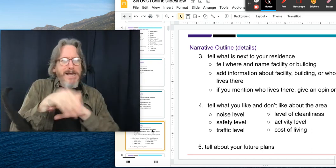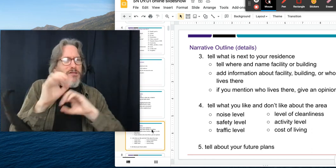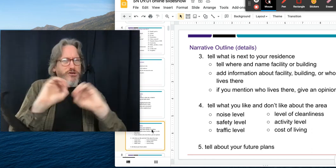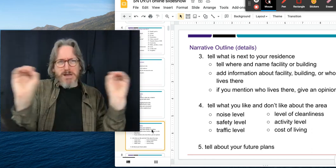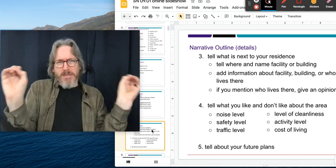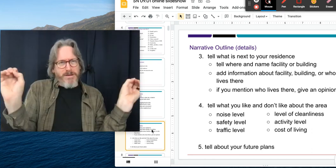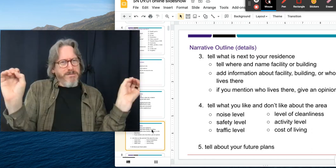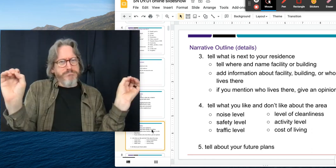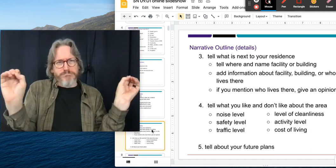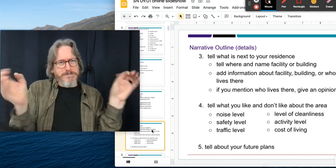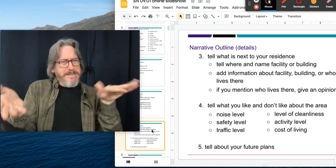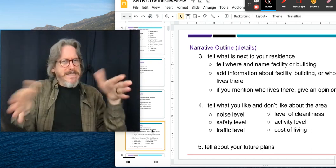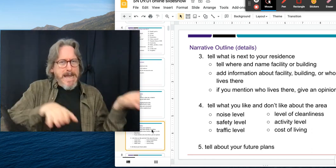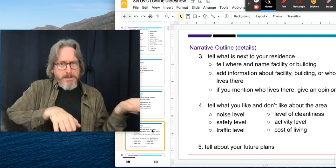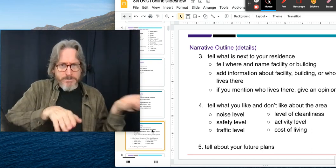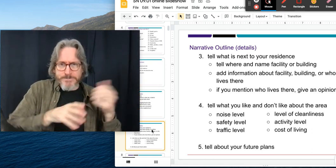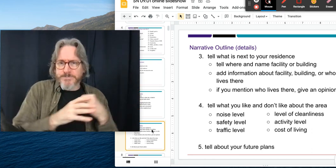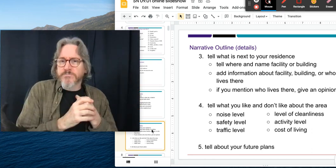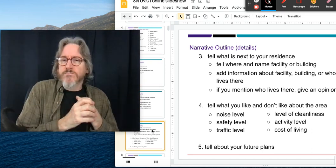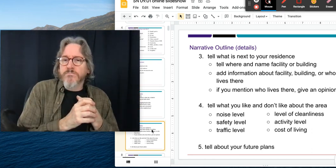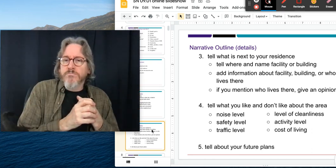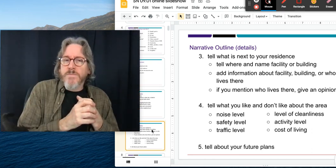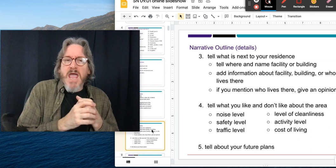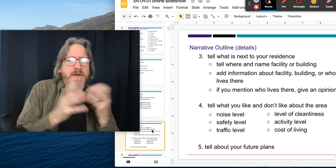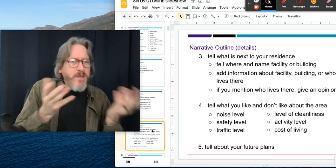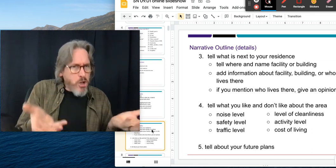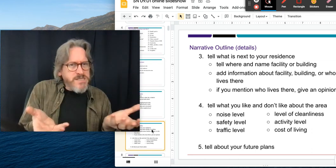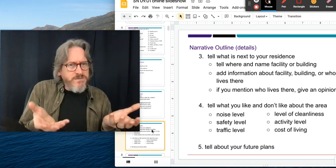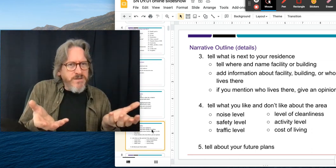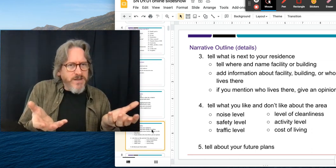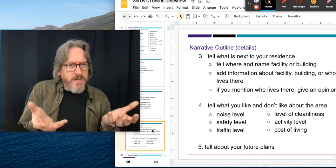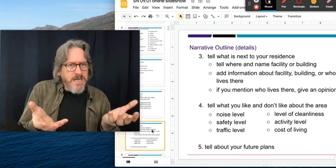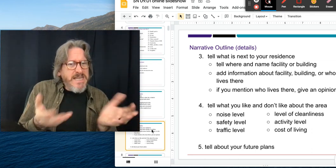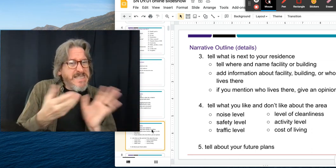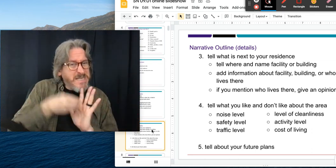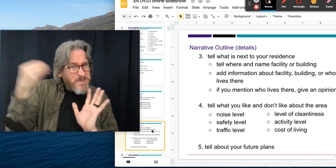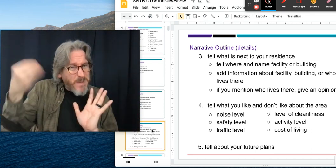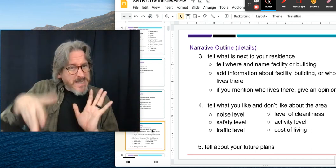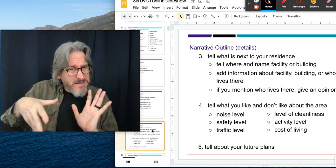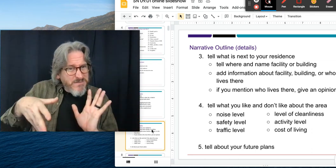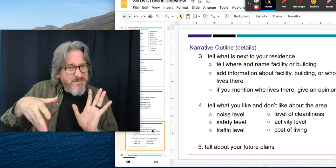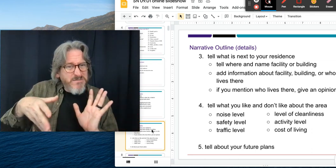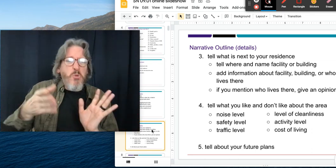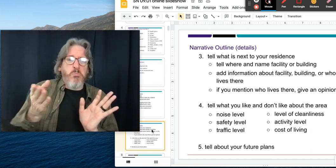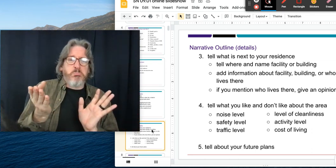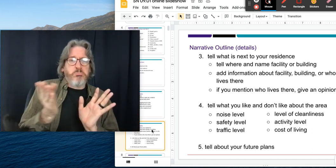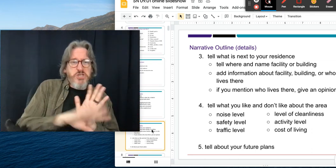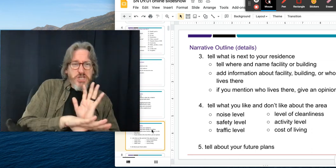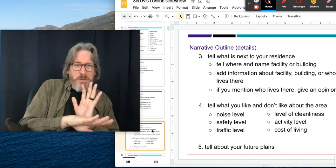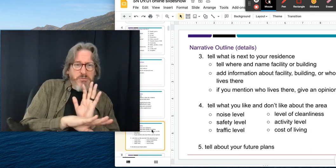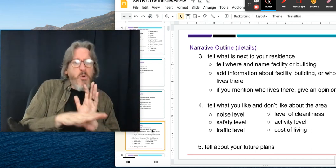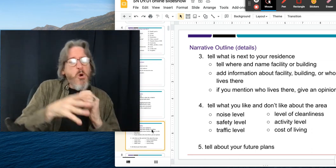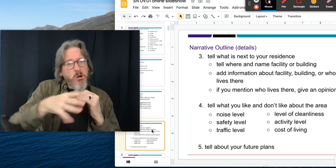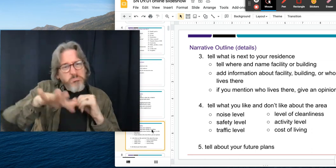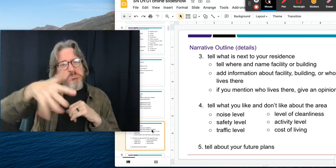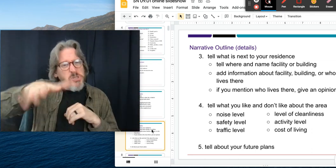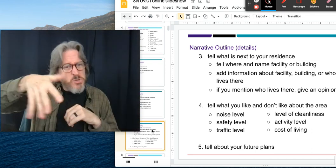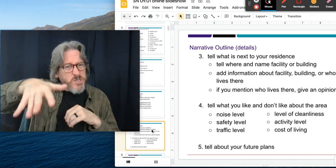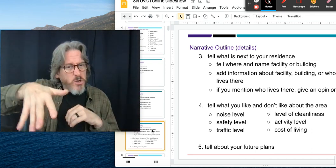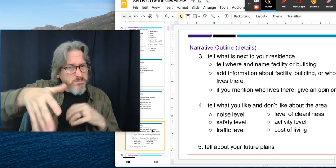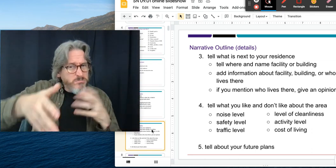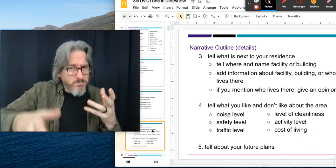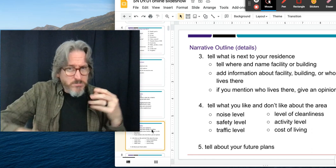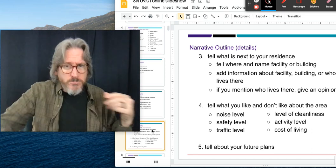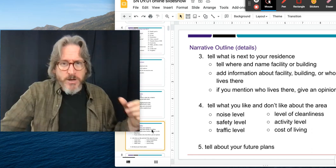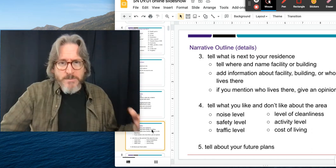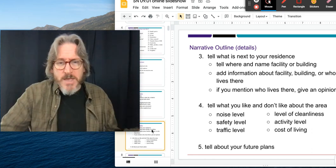at night there's nothing. It's dead. And then cost of living. Is it expensive, cheap, or